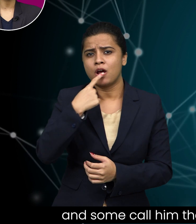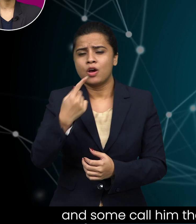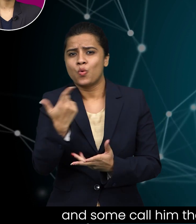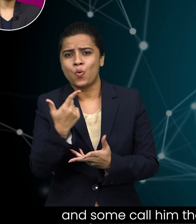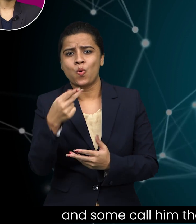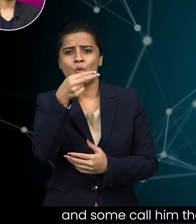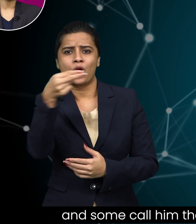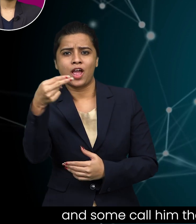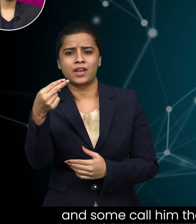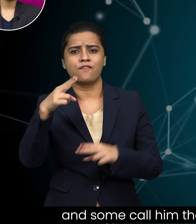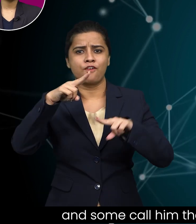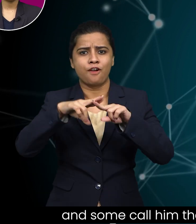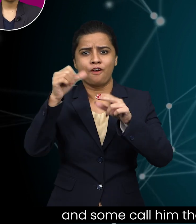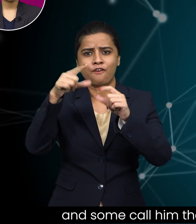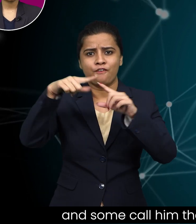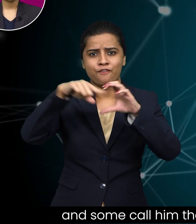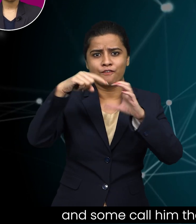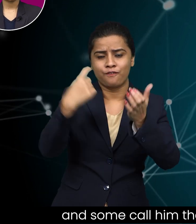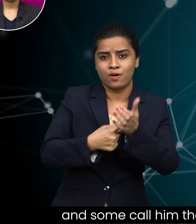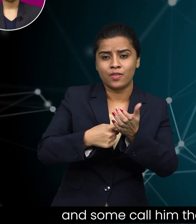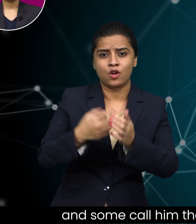of modern chemistry.